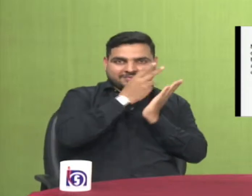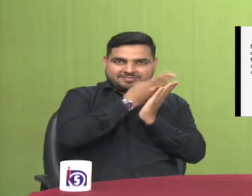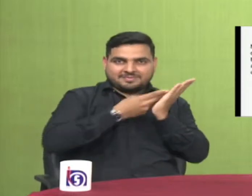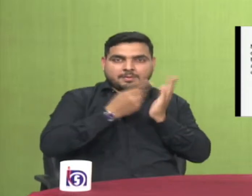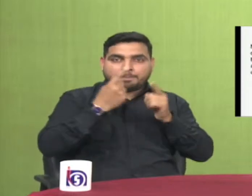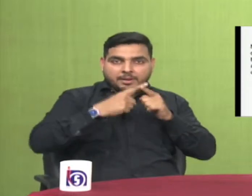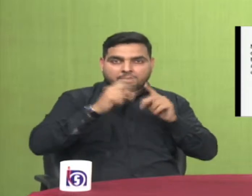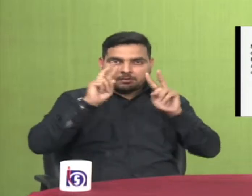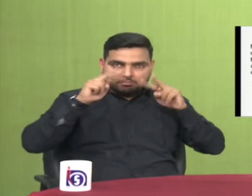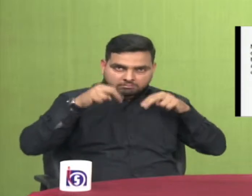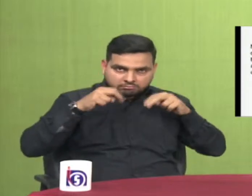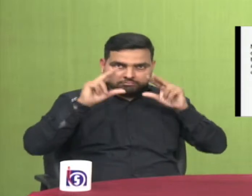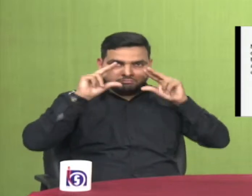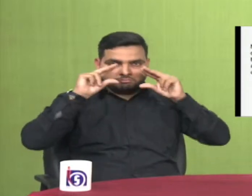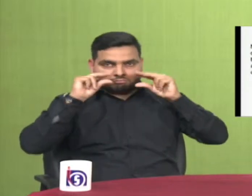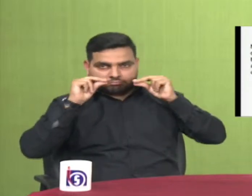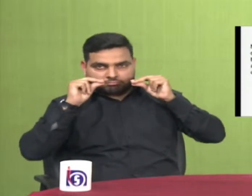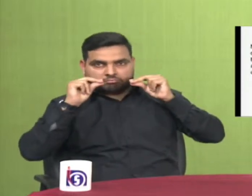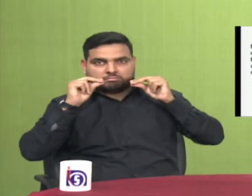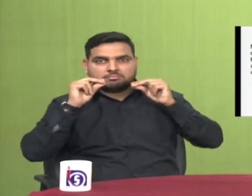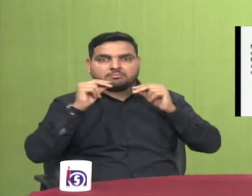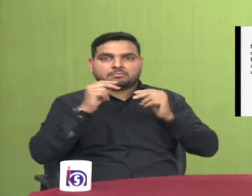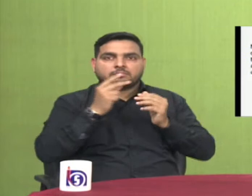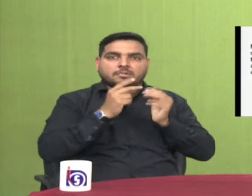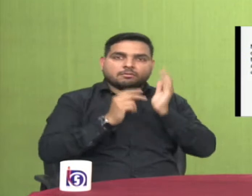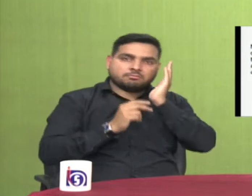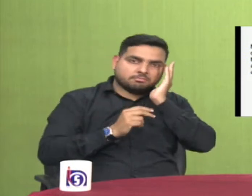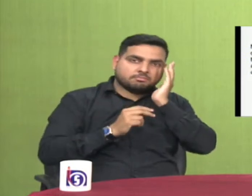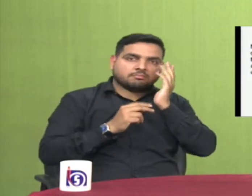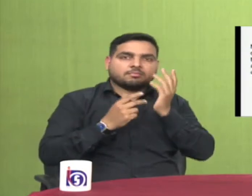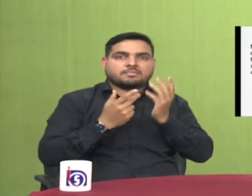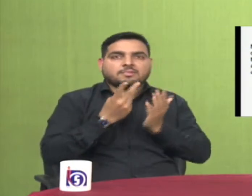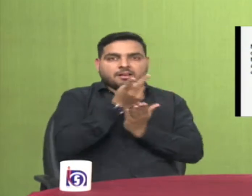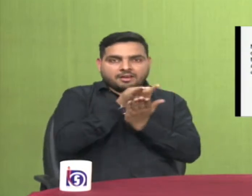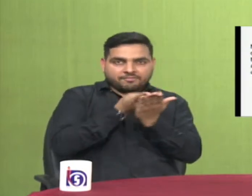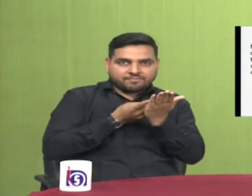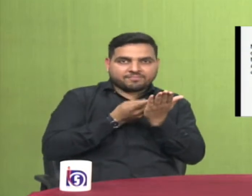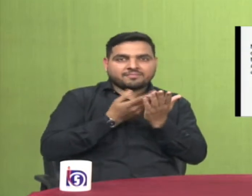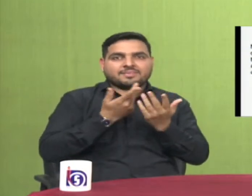the most essential clothing for a baby.